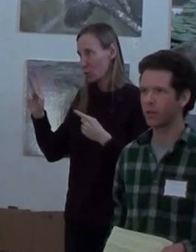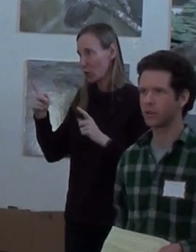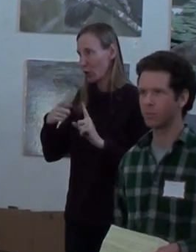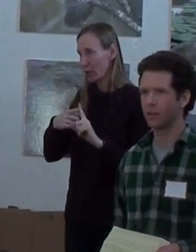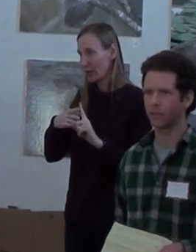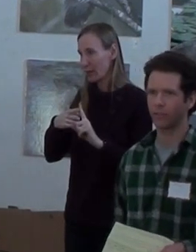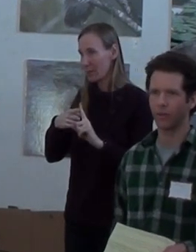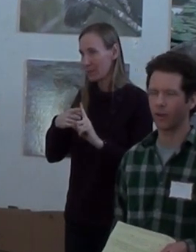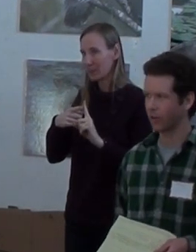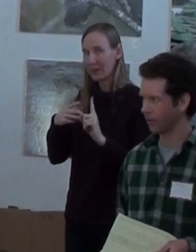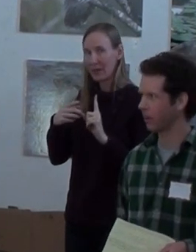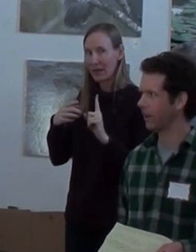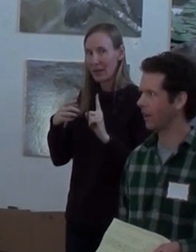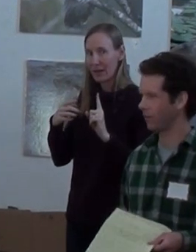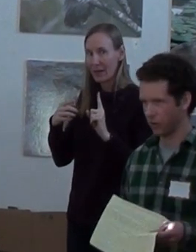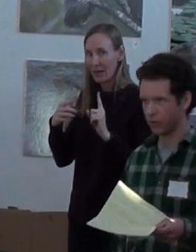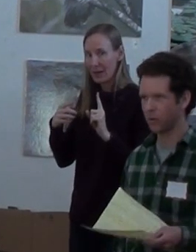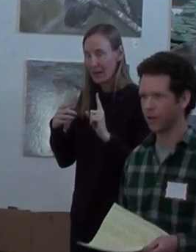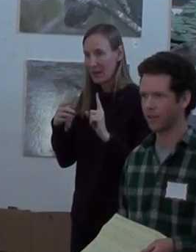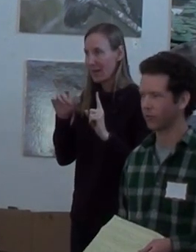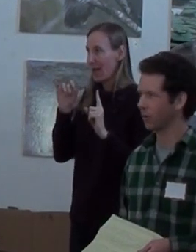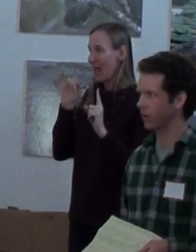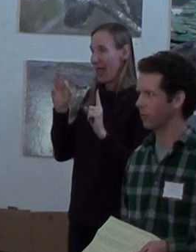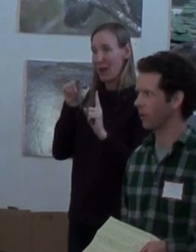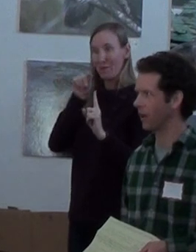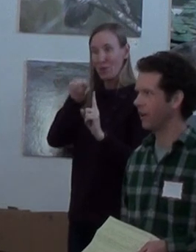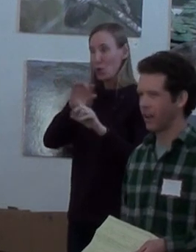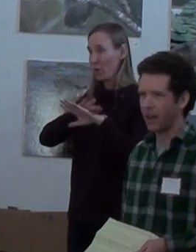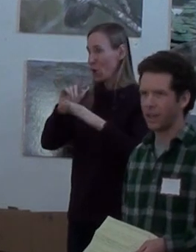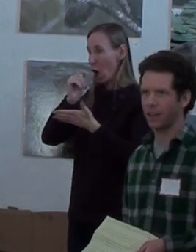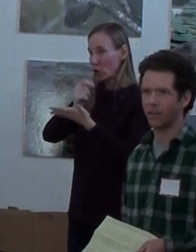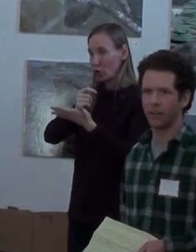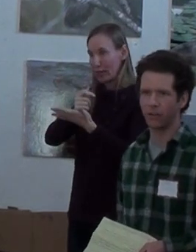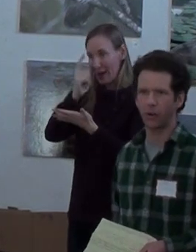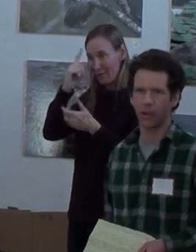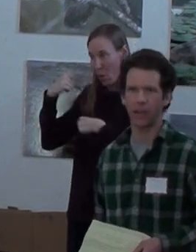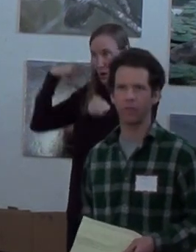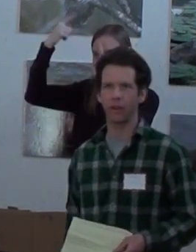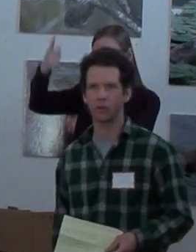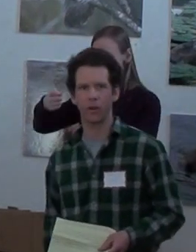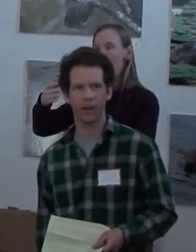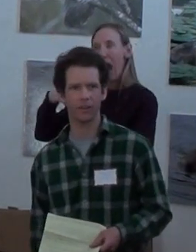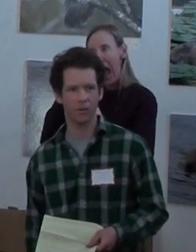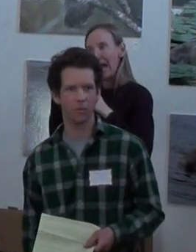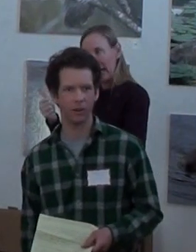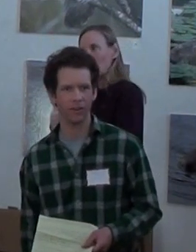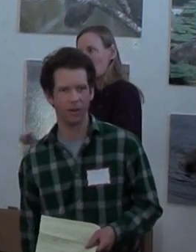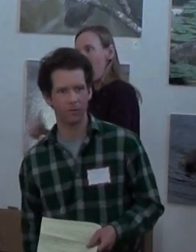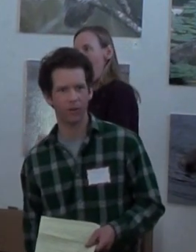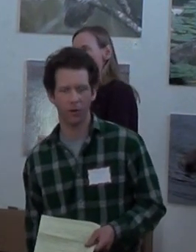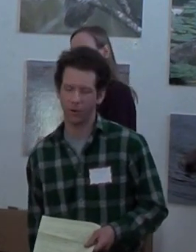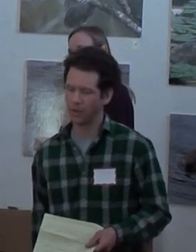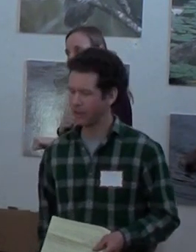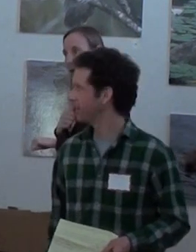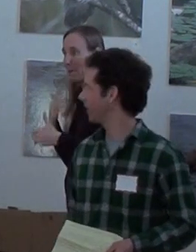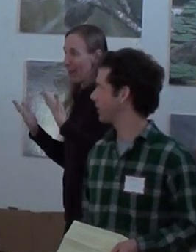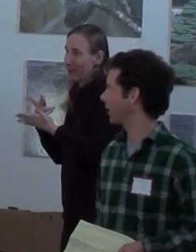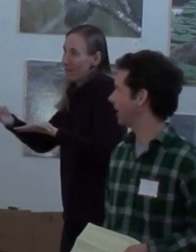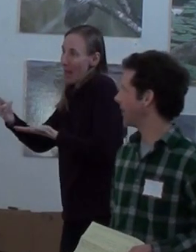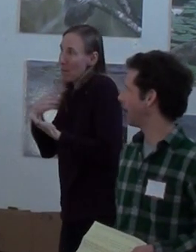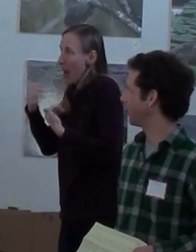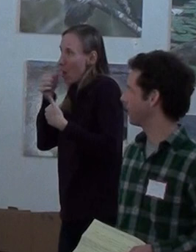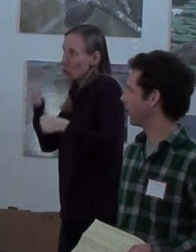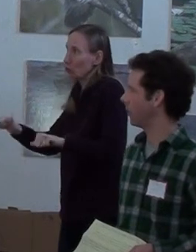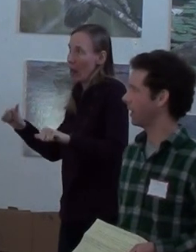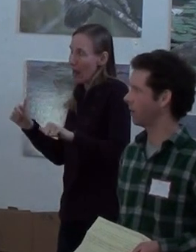if you haven't treated your bees in so long, then by golly, if you're doing it, there's no reason why I can't at least, fail trying to do it myself. So, that's